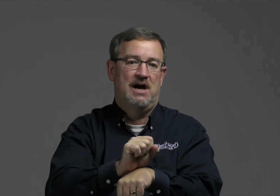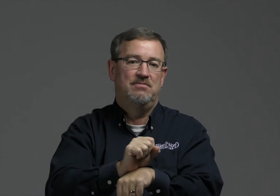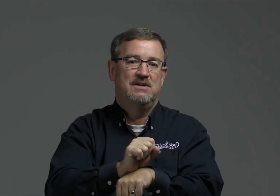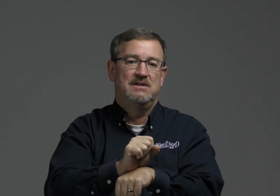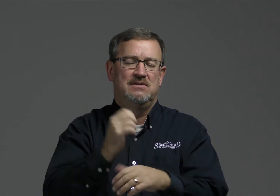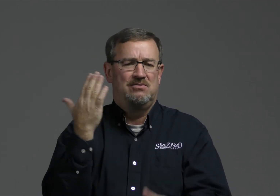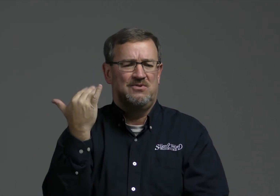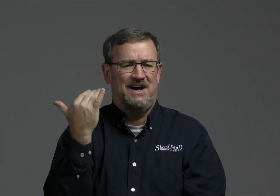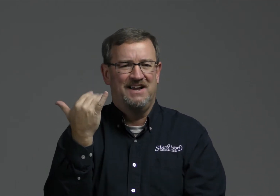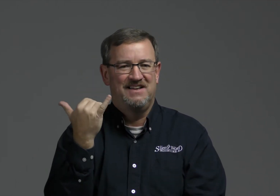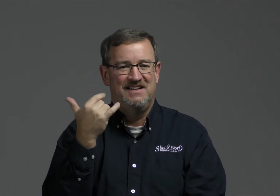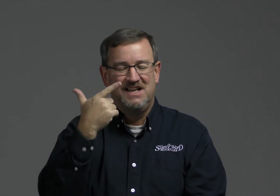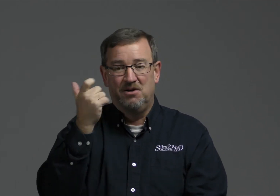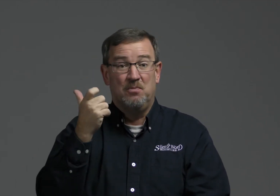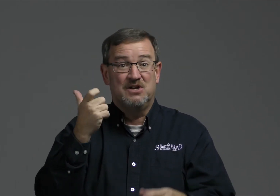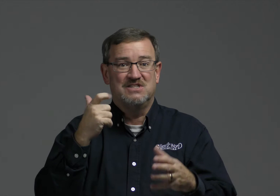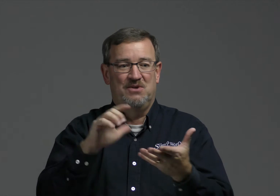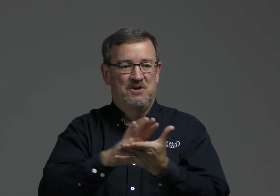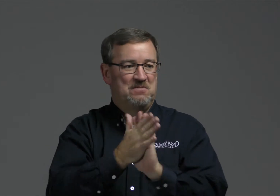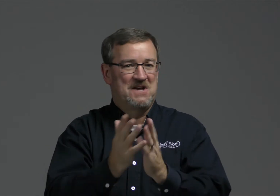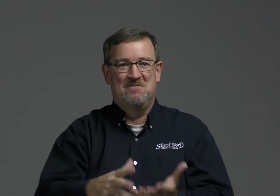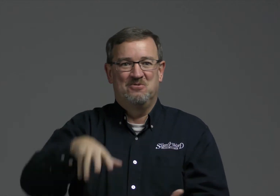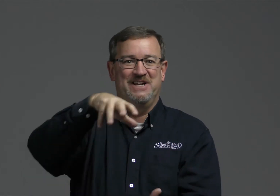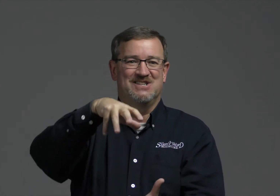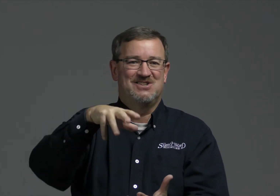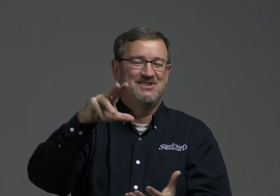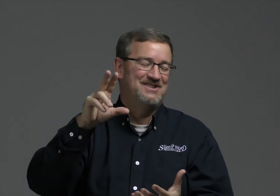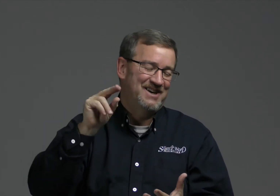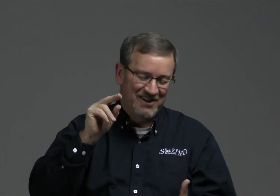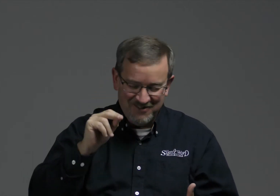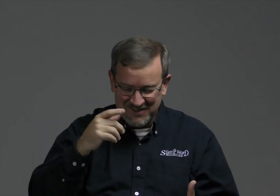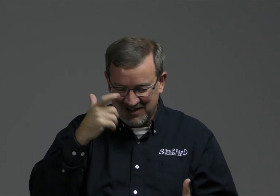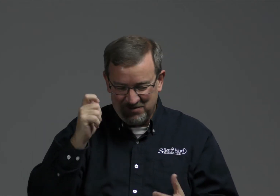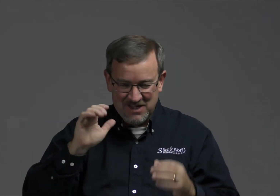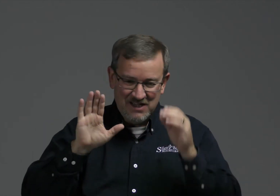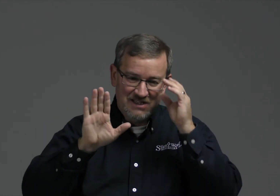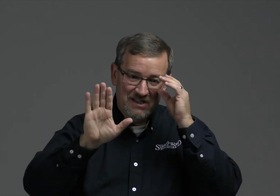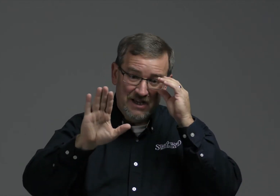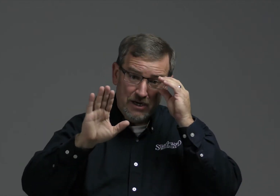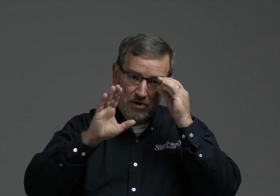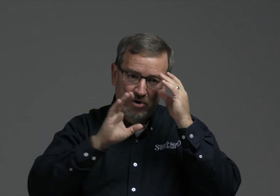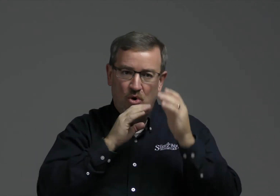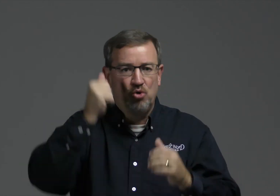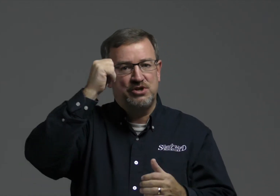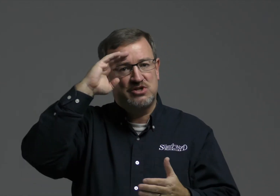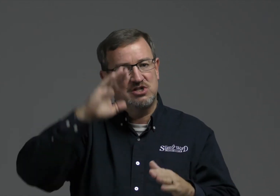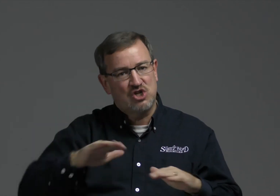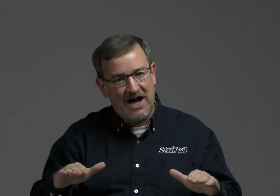job. Why? Oh, because they wanted to become rich. No. Because their oldest